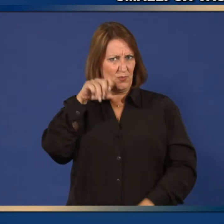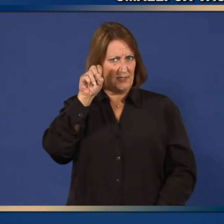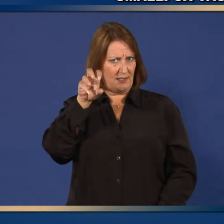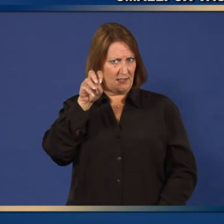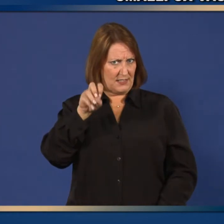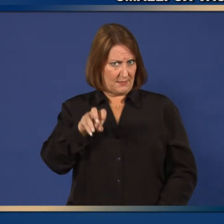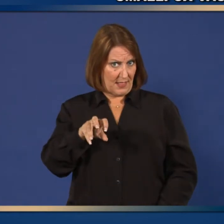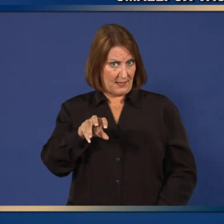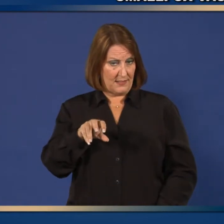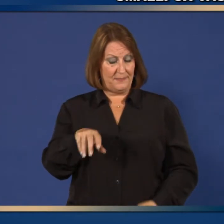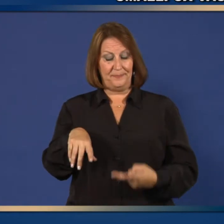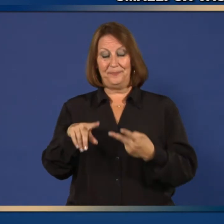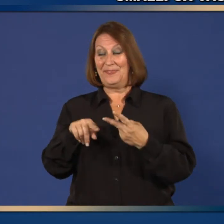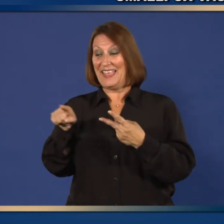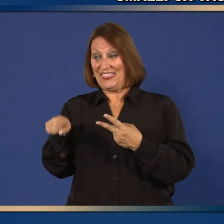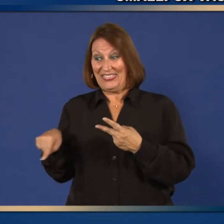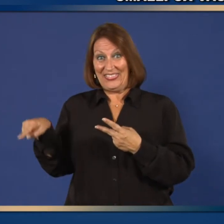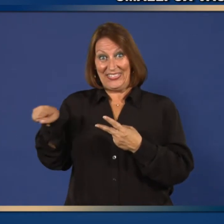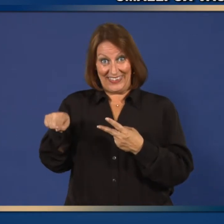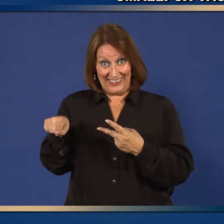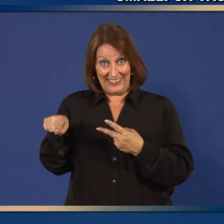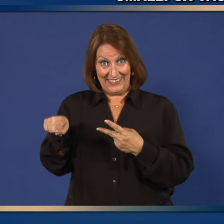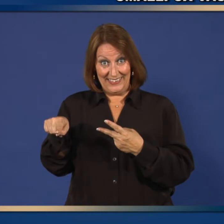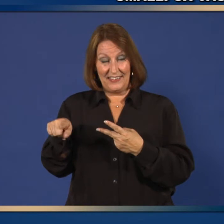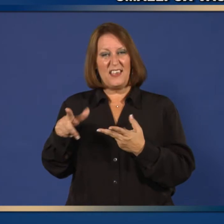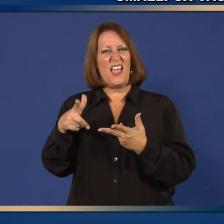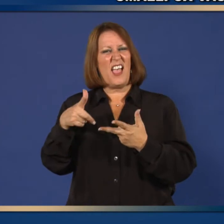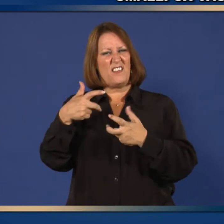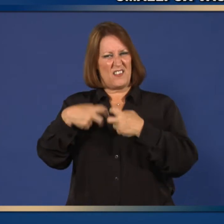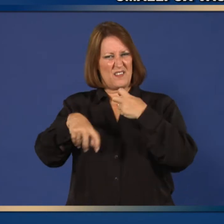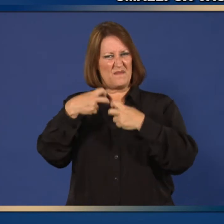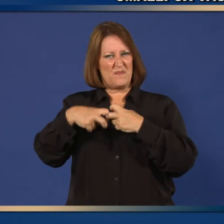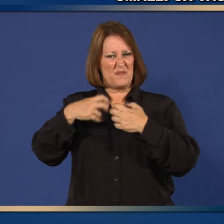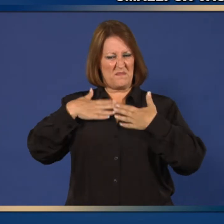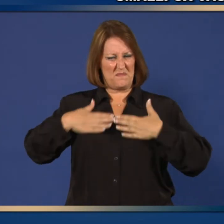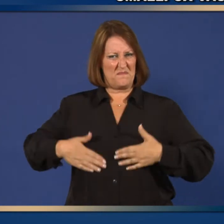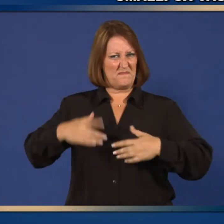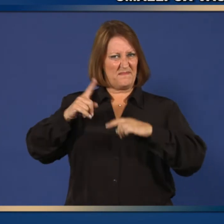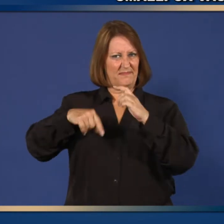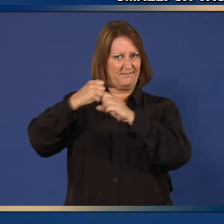who has any of the immune system problems listed above,